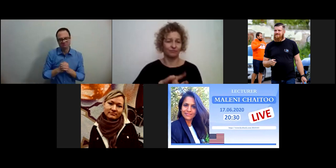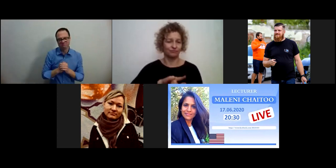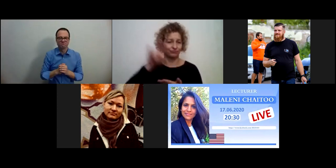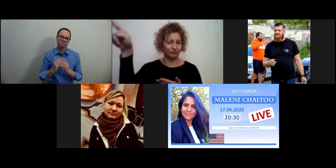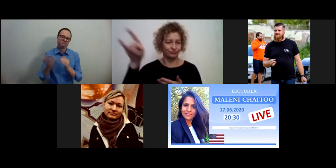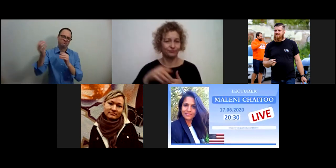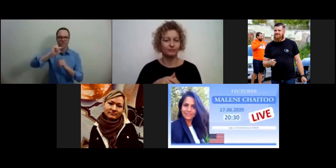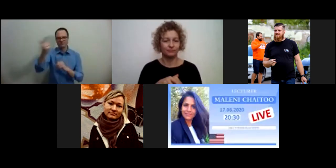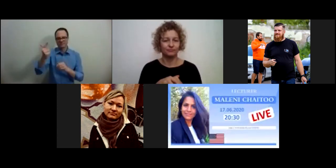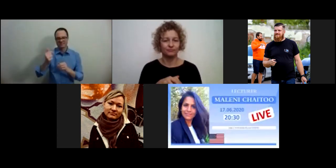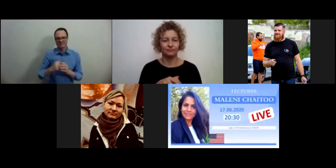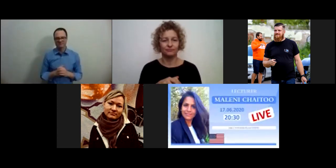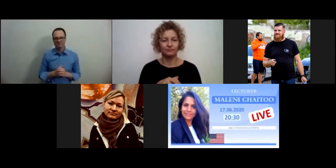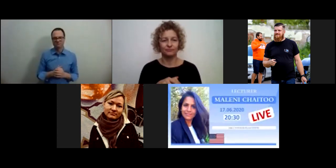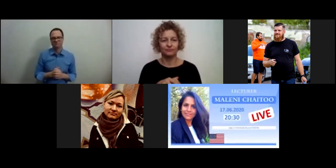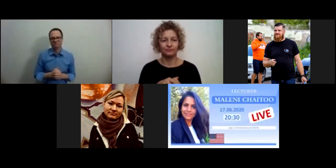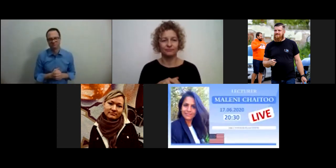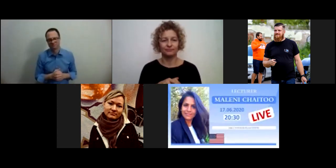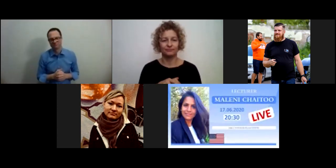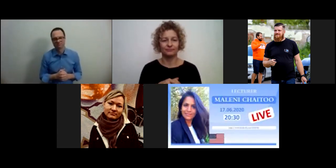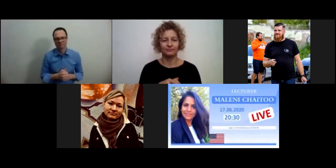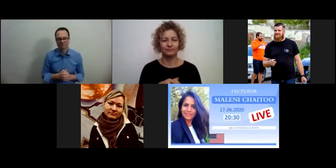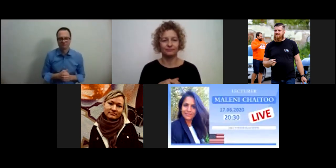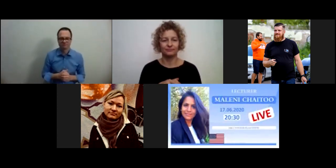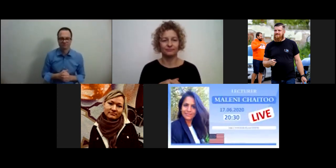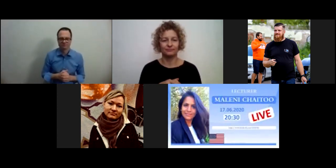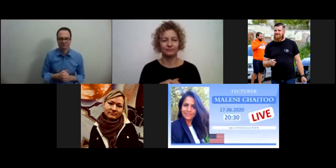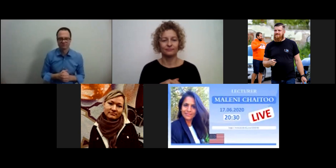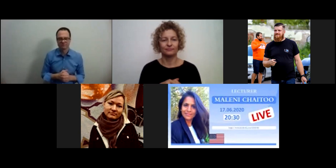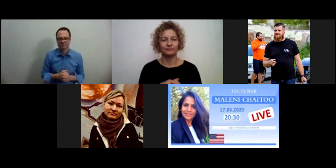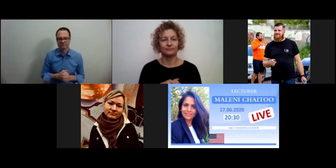I know Melanie is traveling right now. She can't join us now.